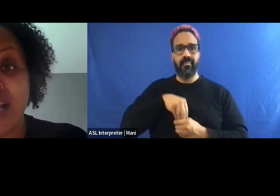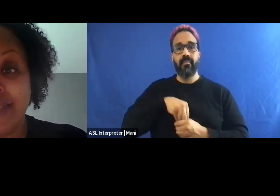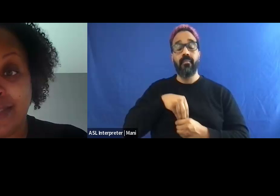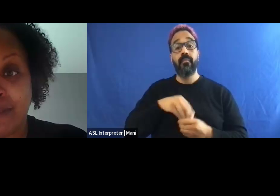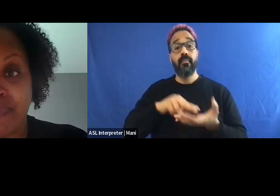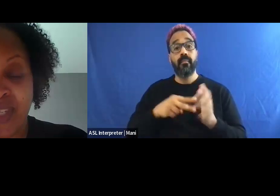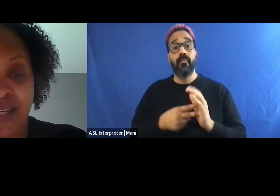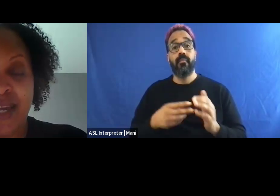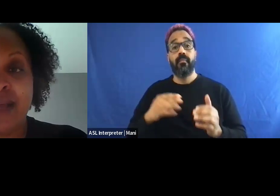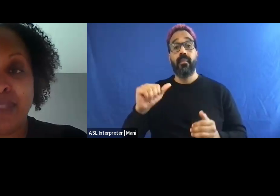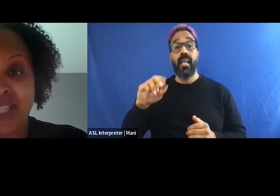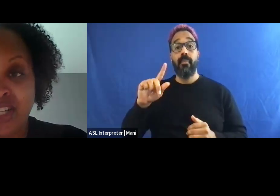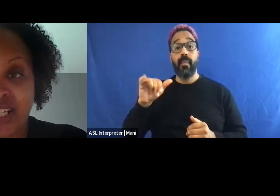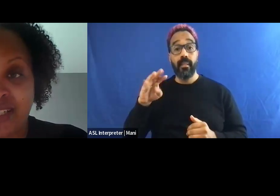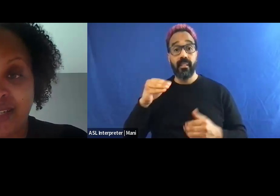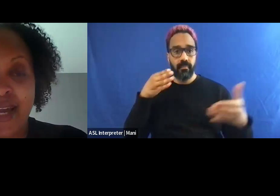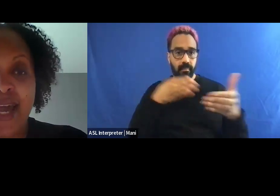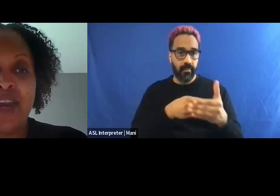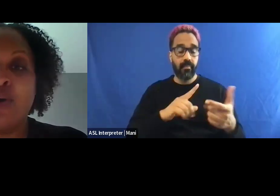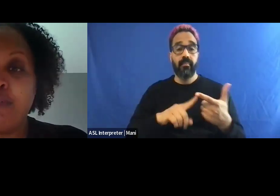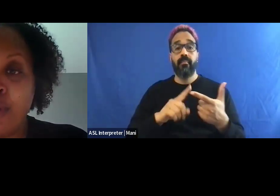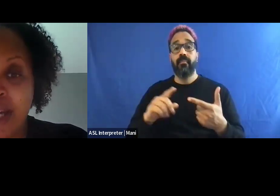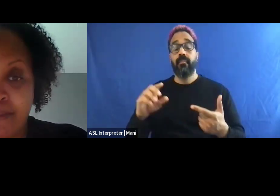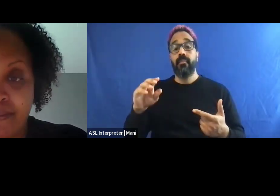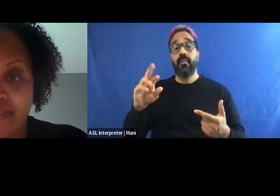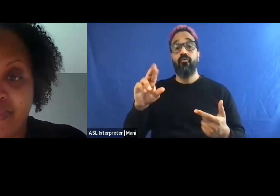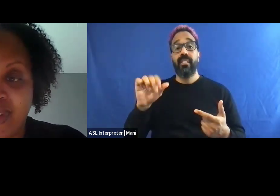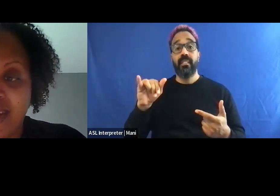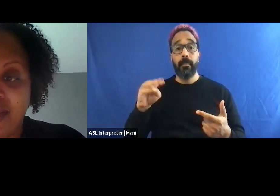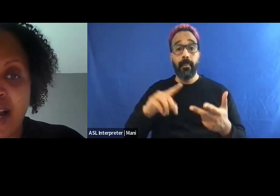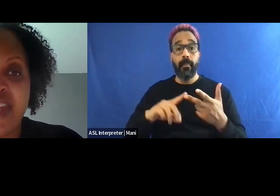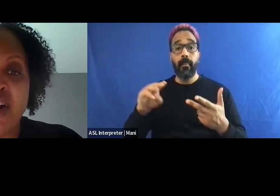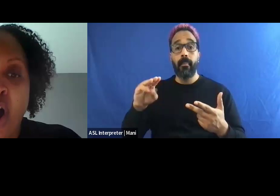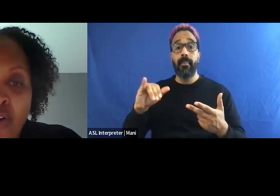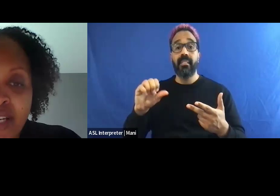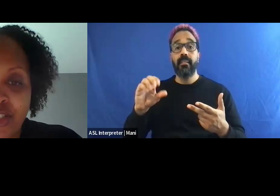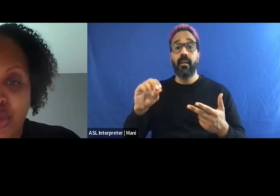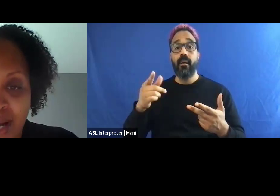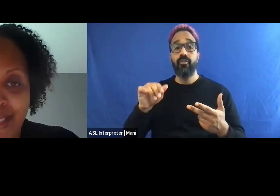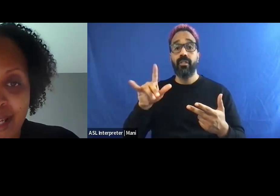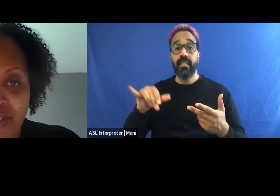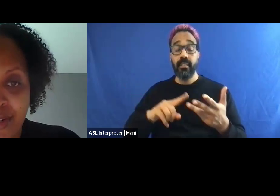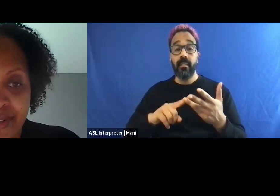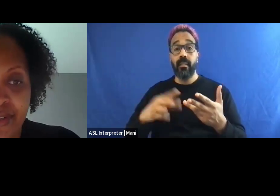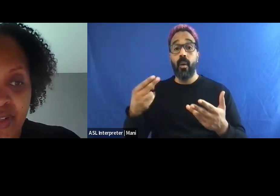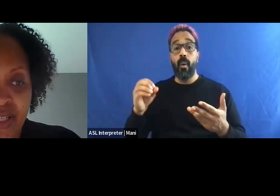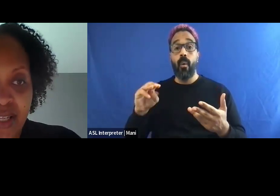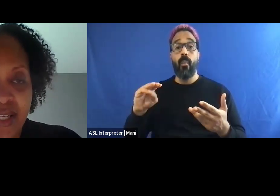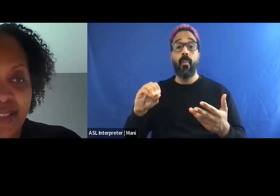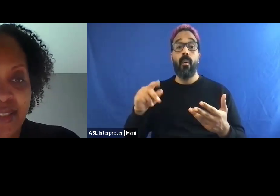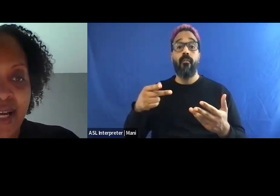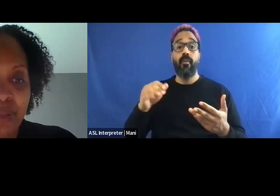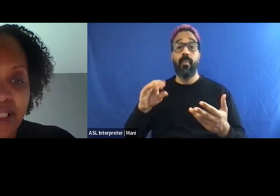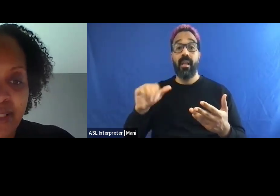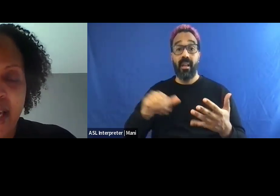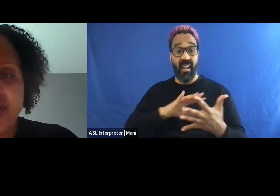against racism and misogyny and homophobia, right? They're all intertwined together.